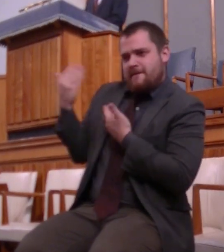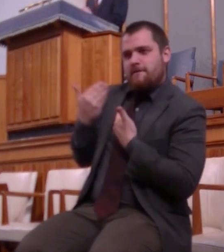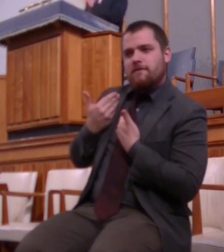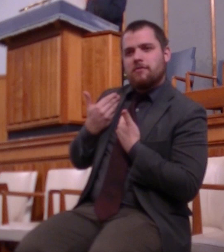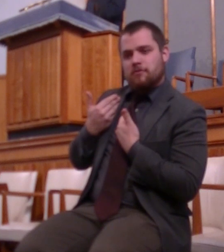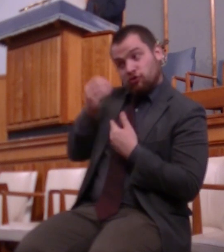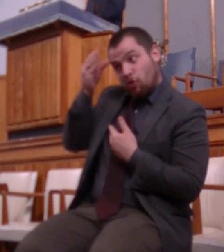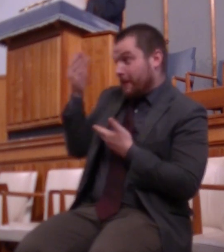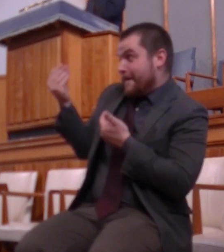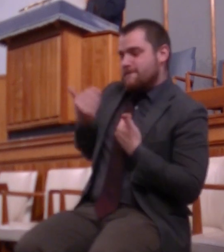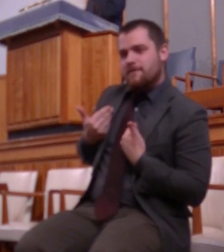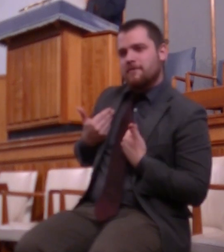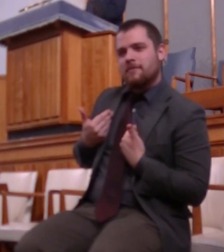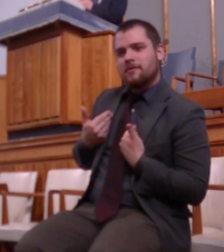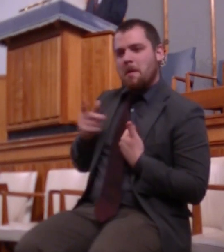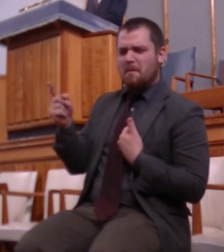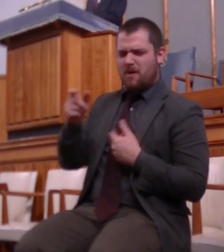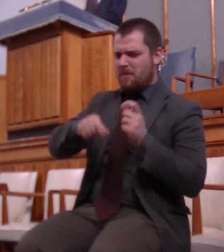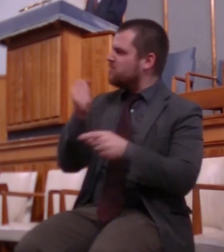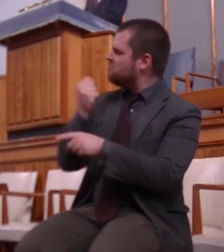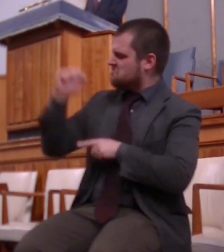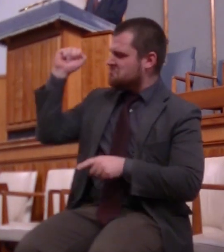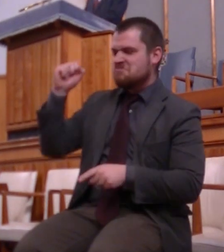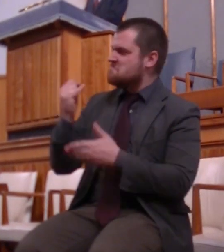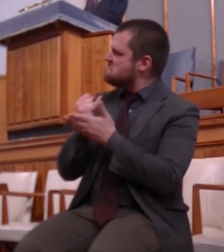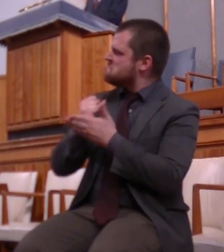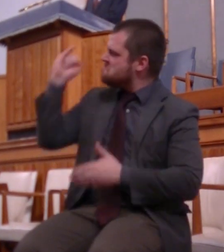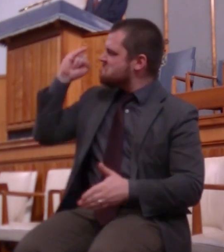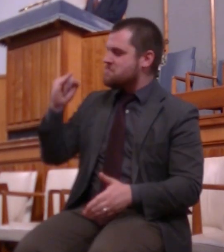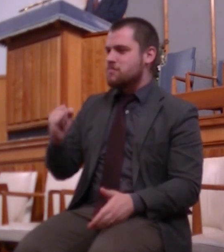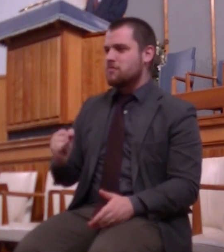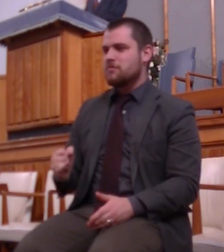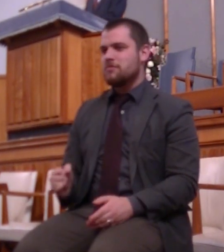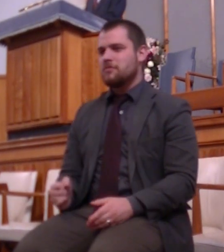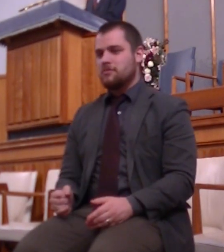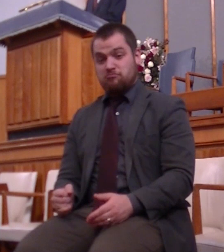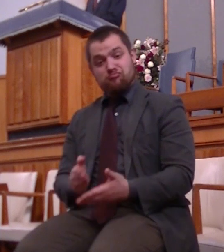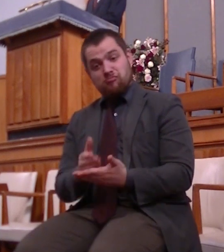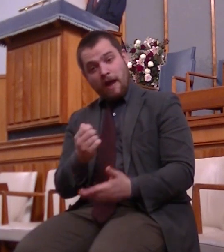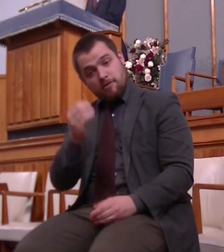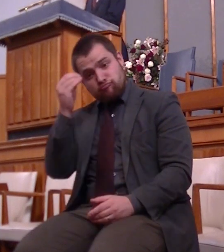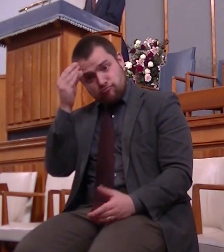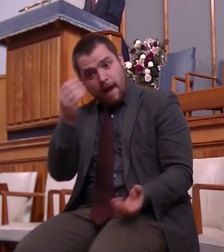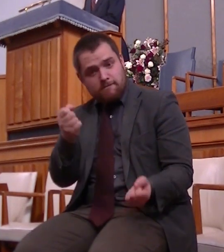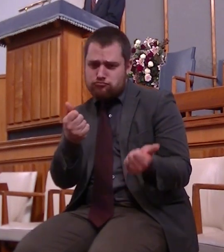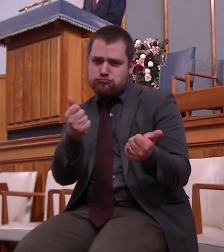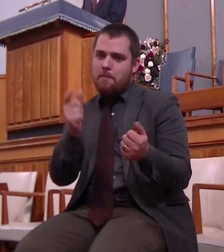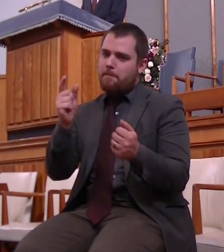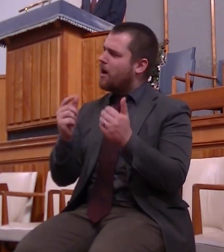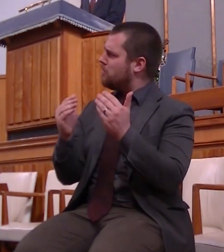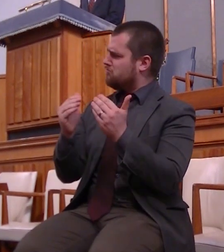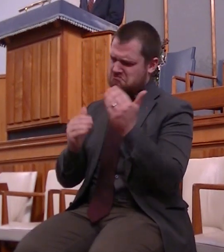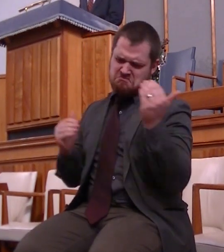but God's, obviously, is far, far greater. There can be no comparison.